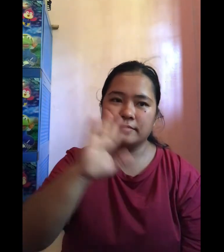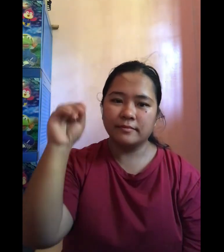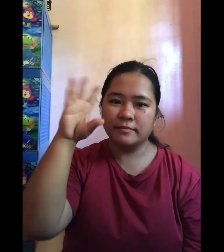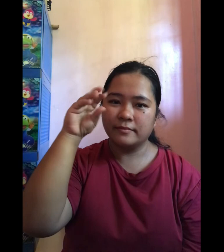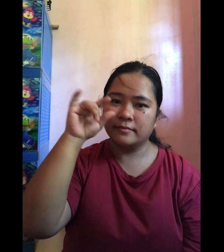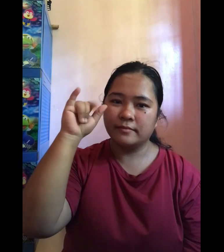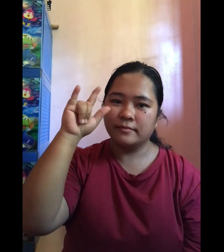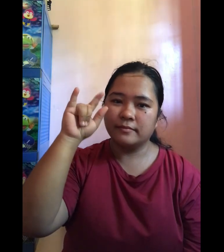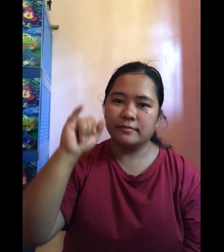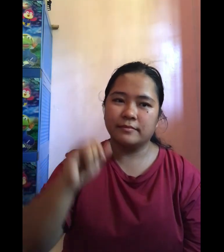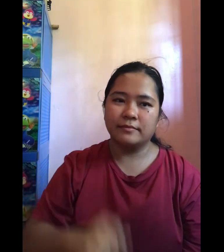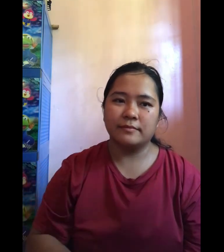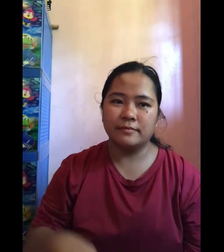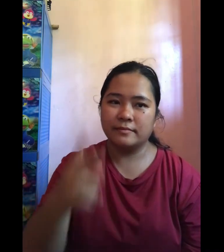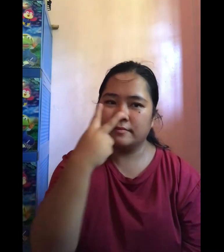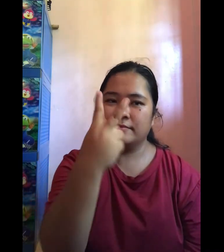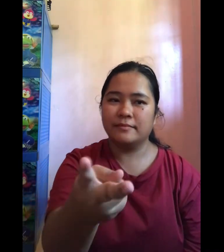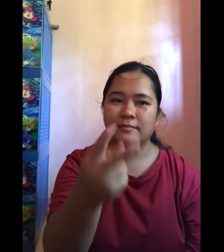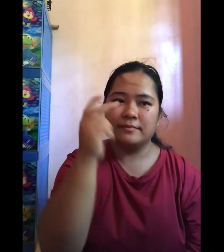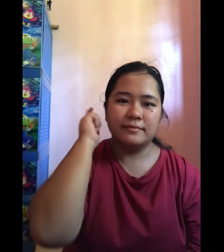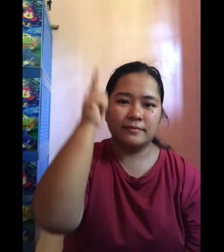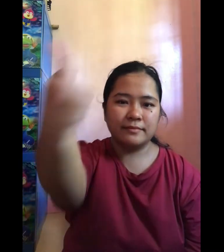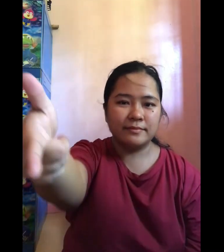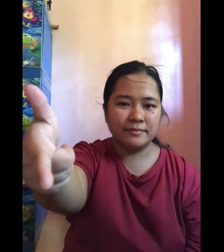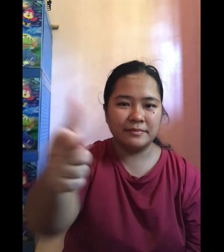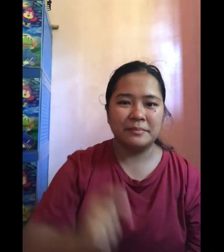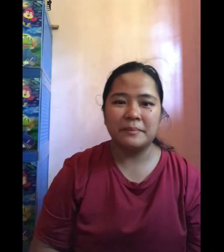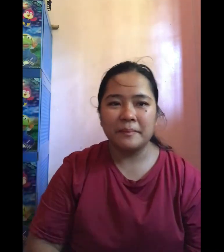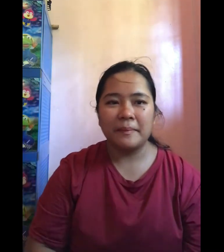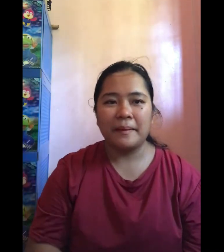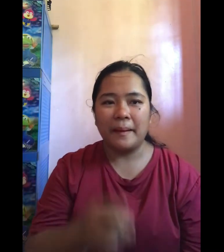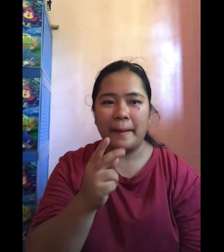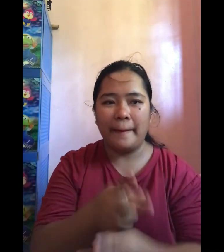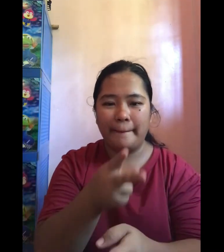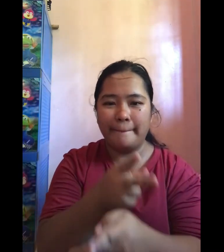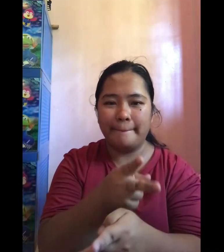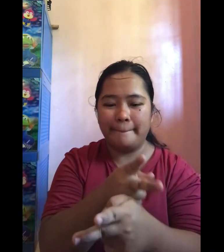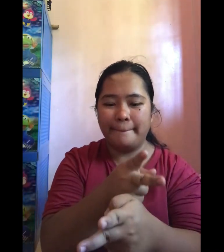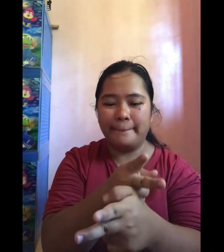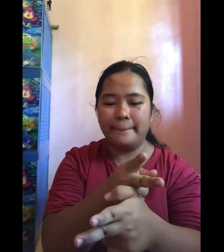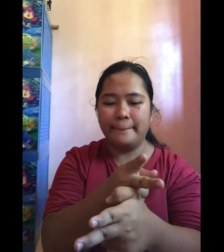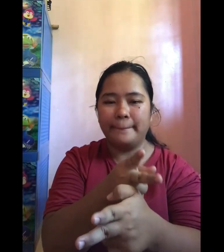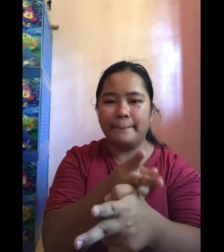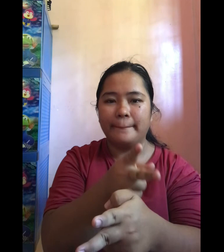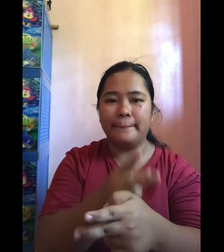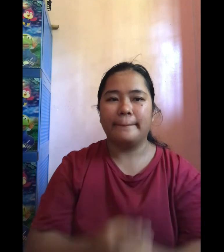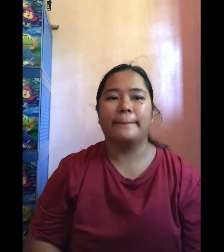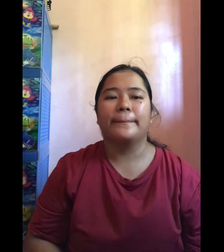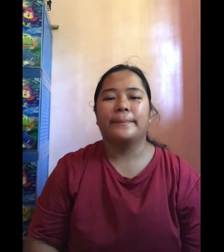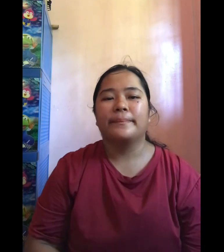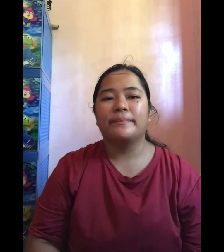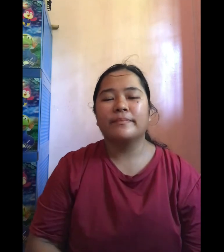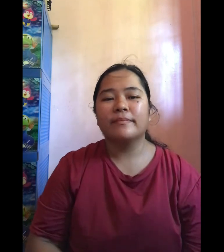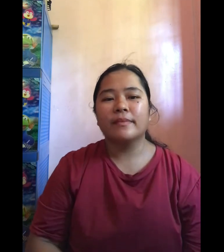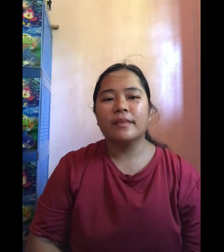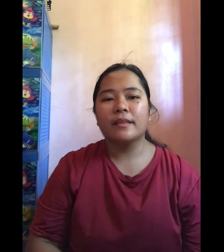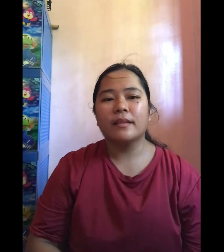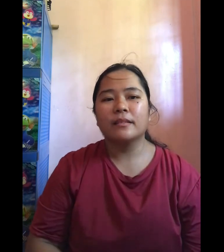bye-bye. Or you can say, see you later. Or you can say, take care. My personal favorite is I like to tell people drive